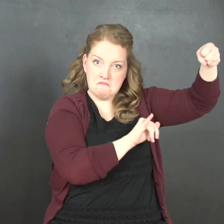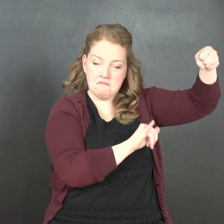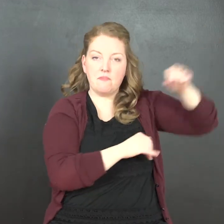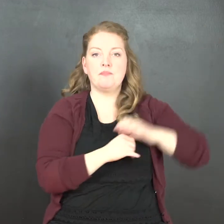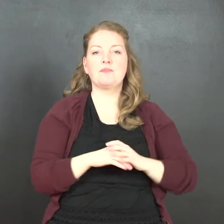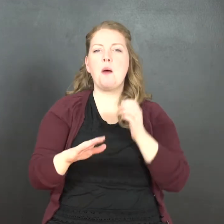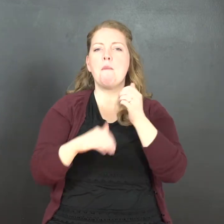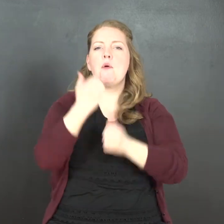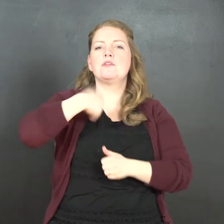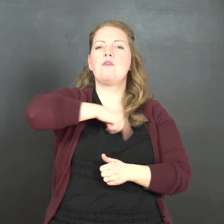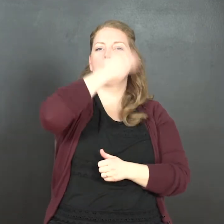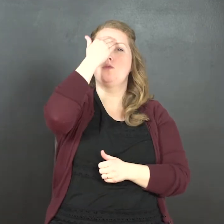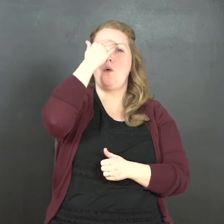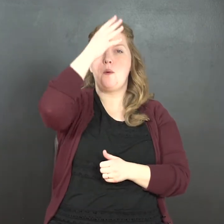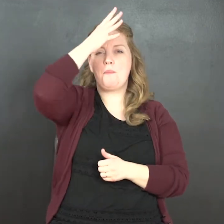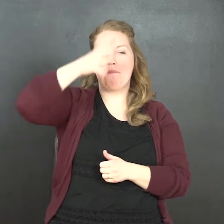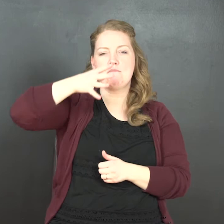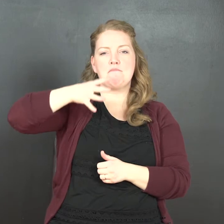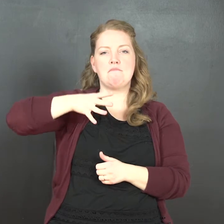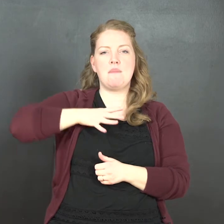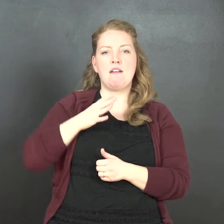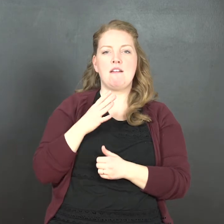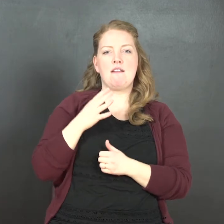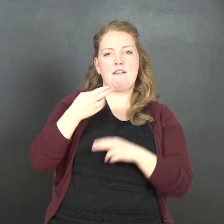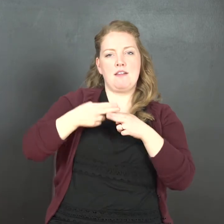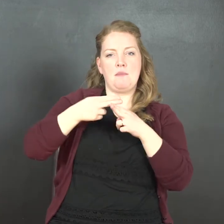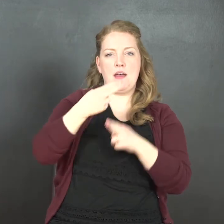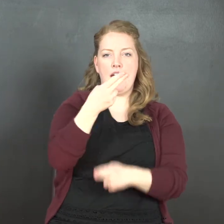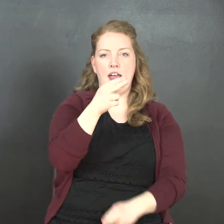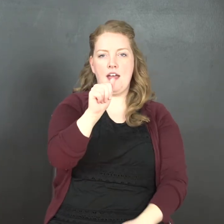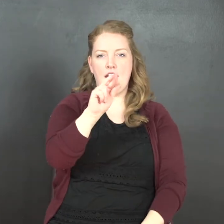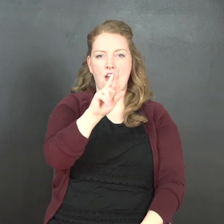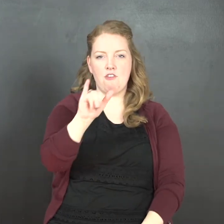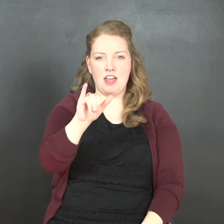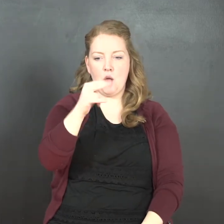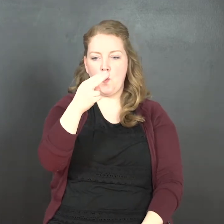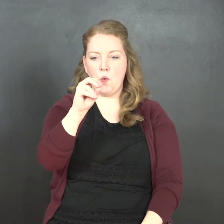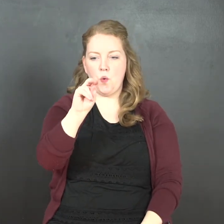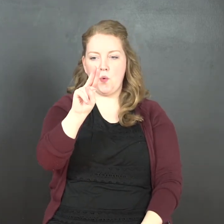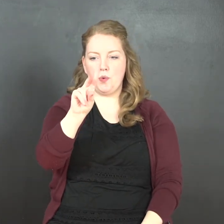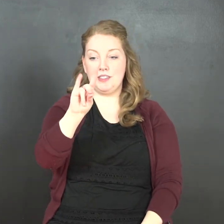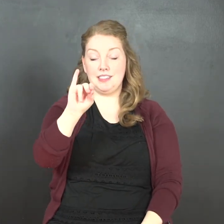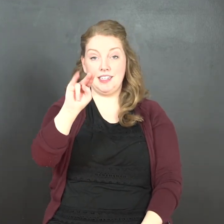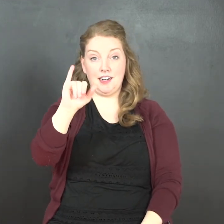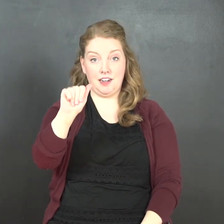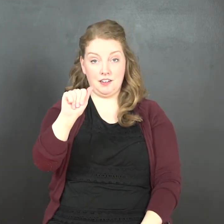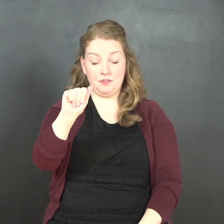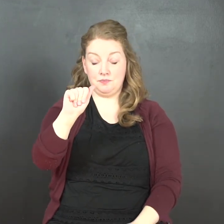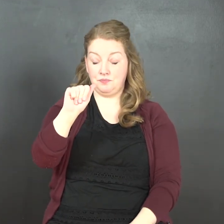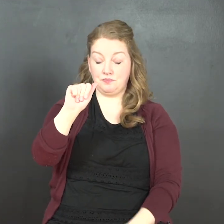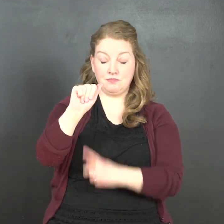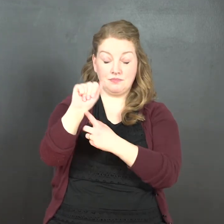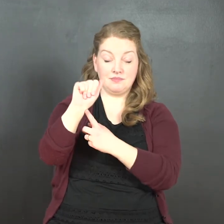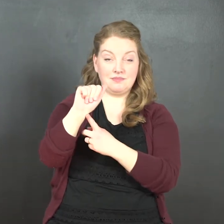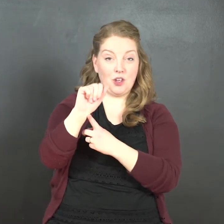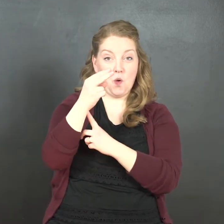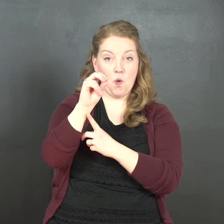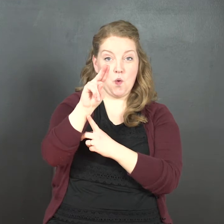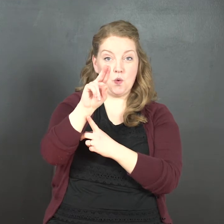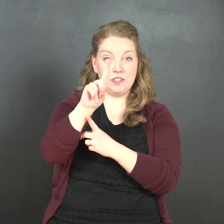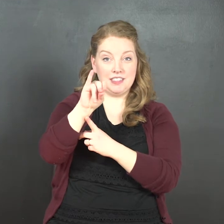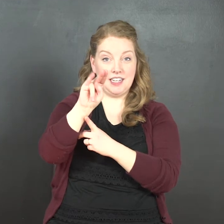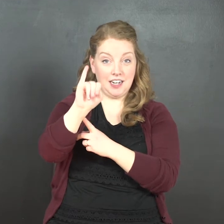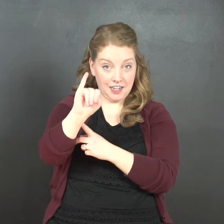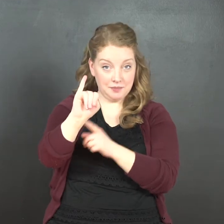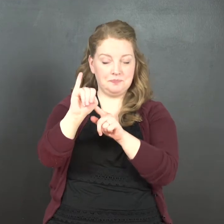the name Harry Houdini. He died in October of 1926. His claim to fame was